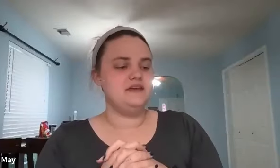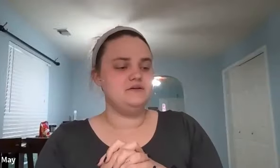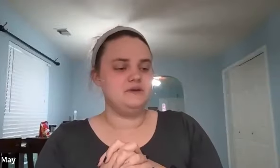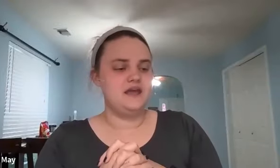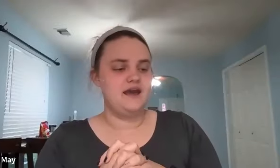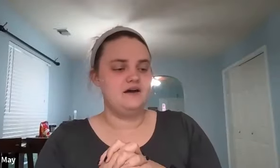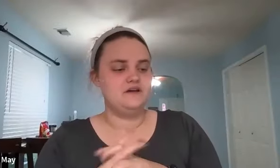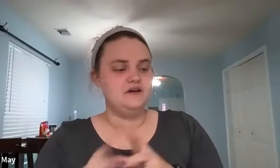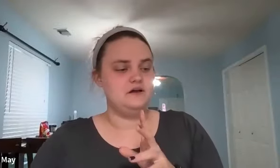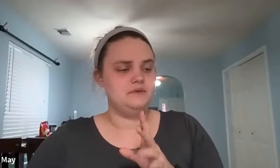Then we have